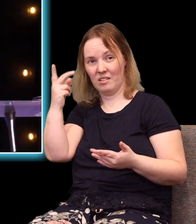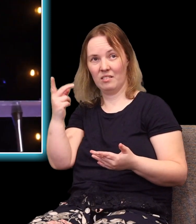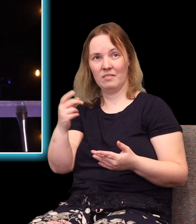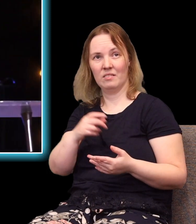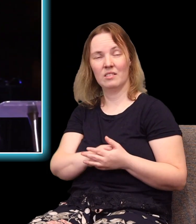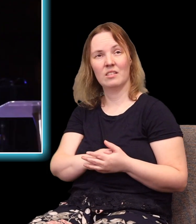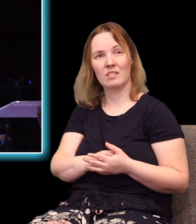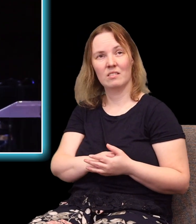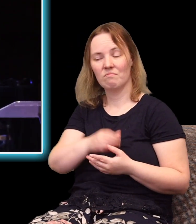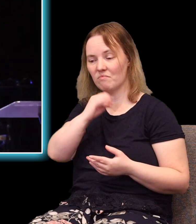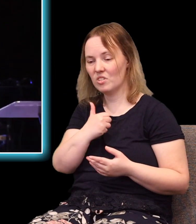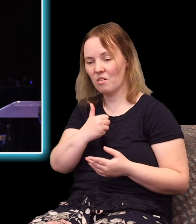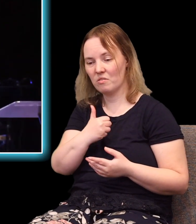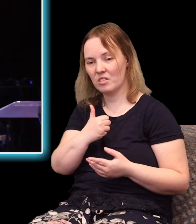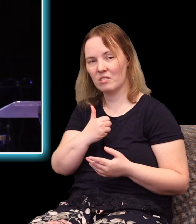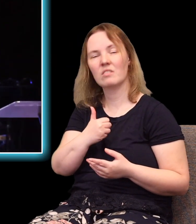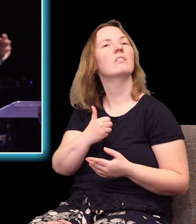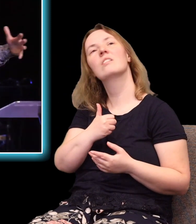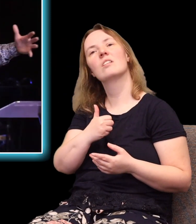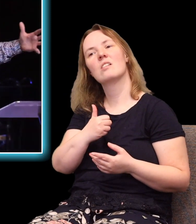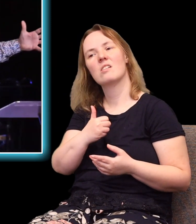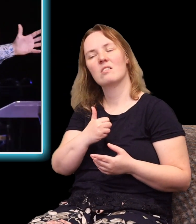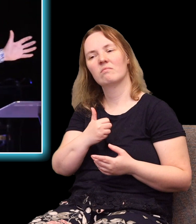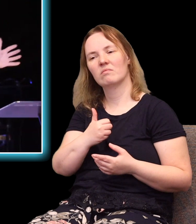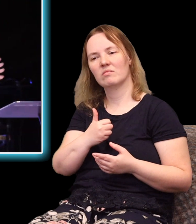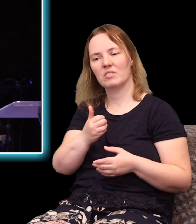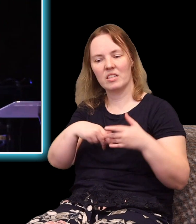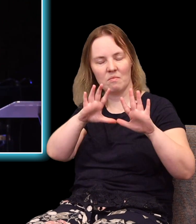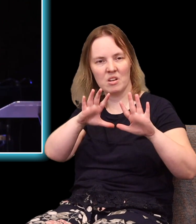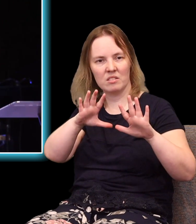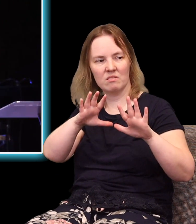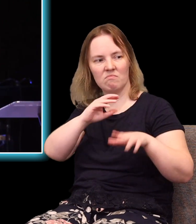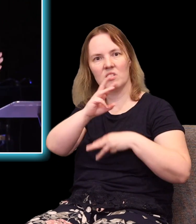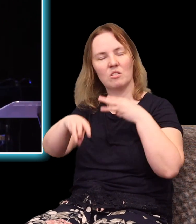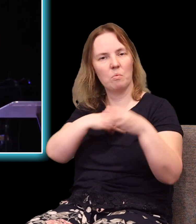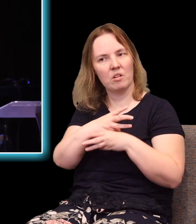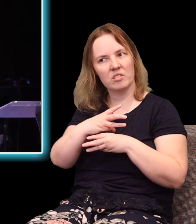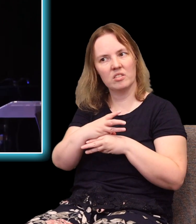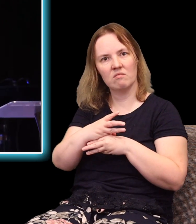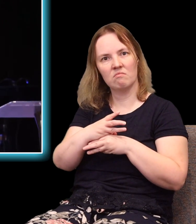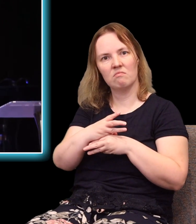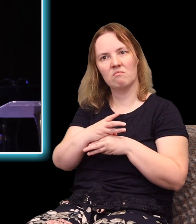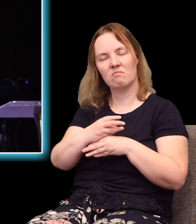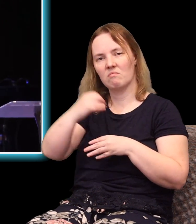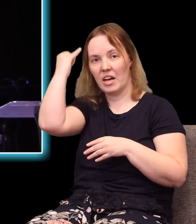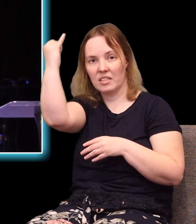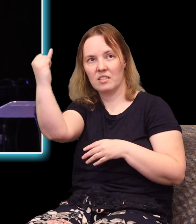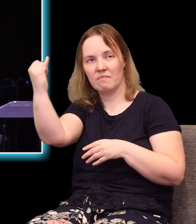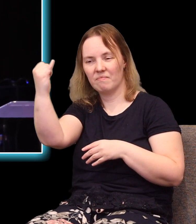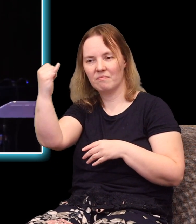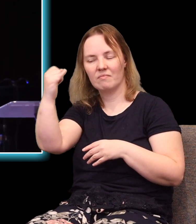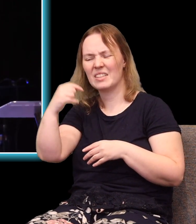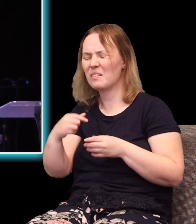automatically think, as the old translation says, don't be conformed by the standards of the world. I want to suggest to you, that's